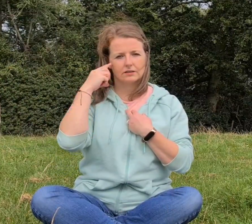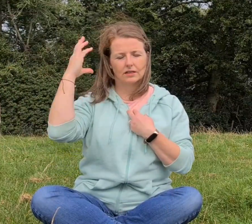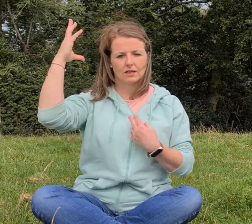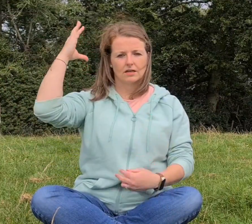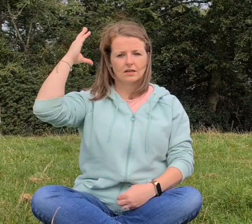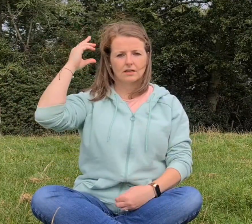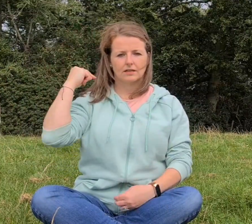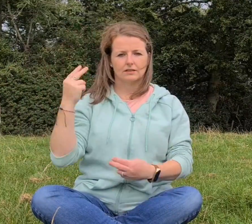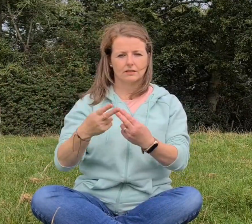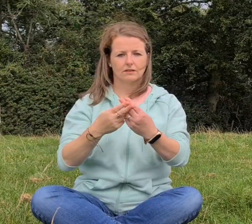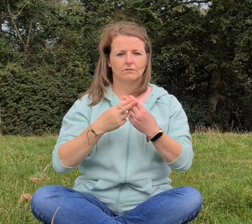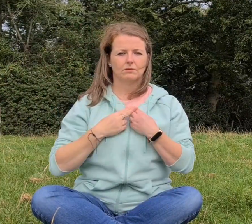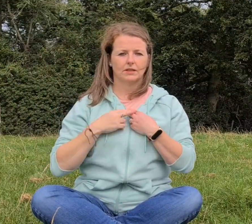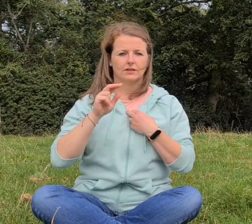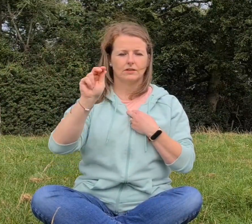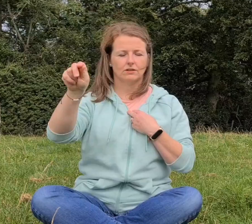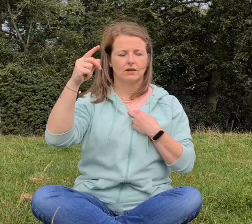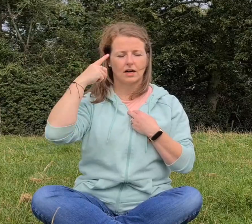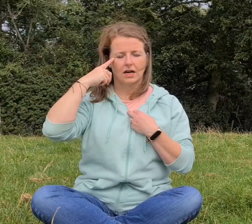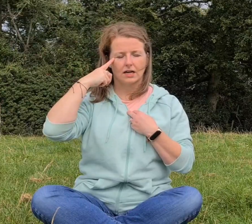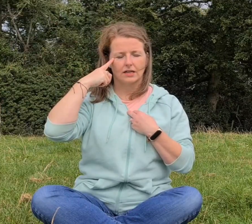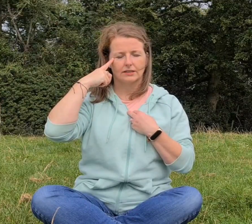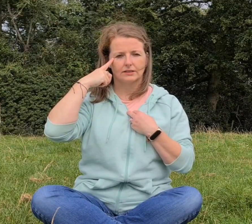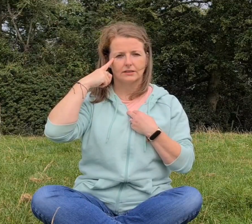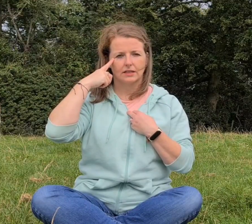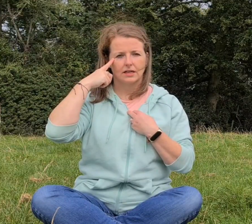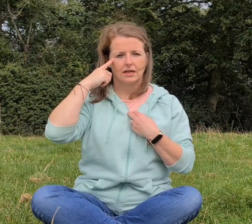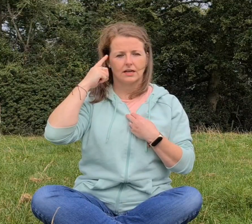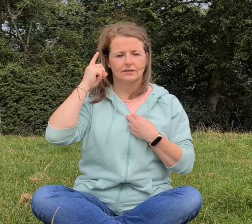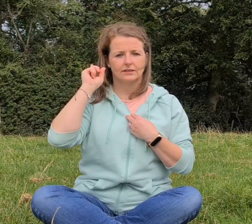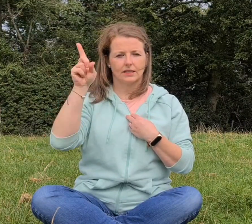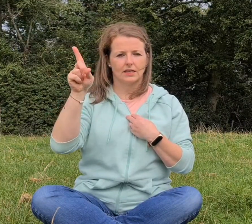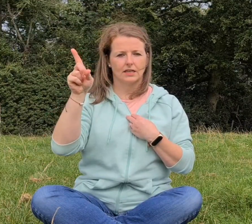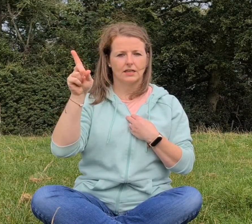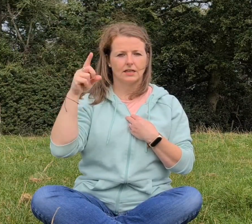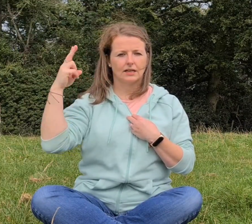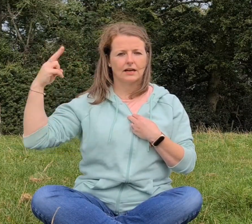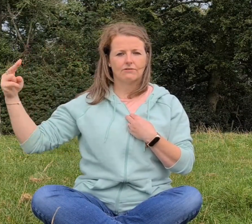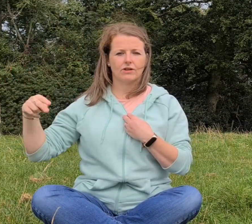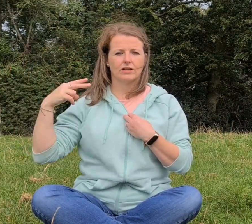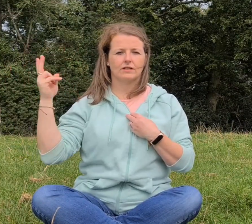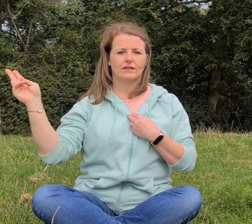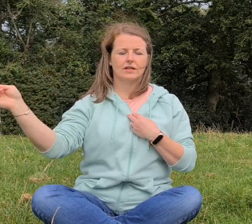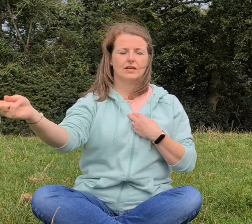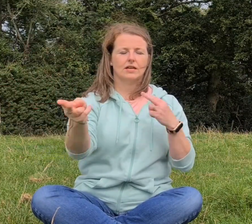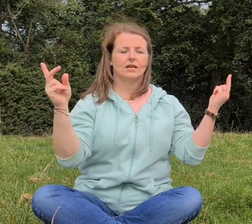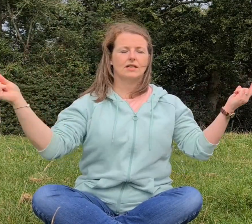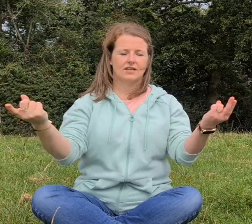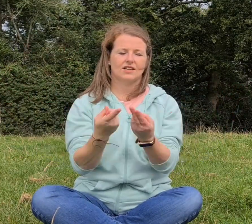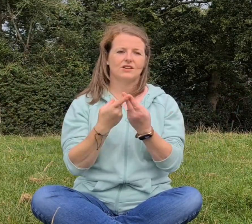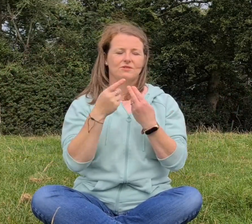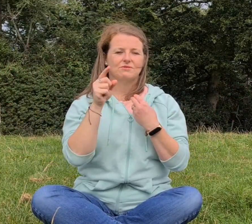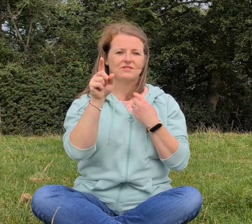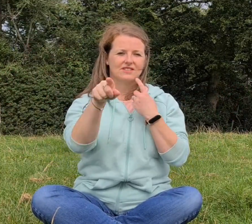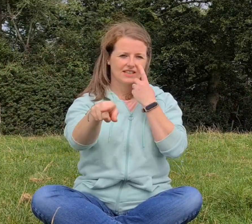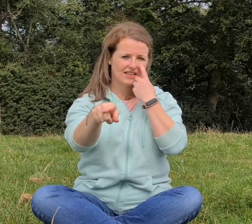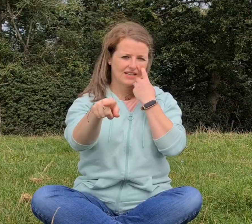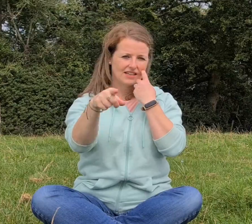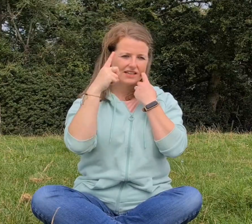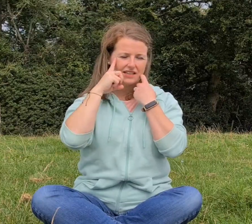eyes, listen with your eyes, and sing everything you